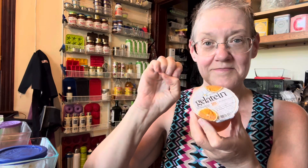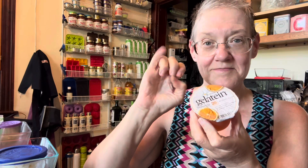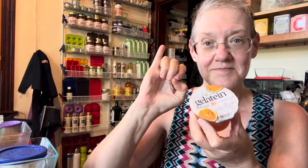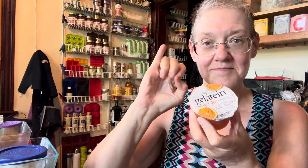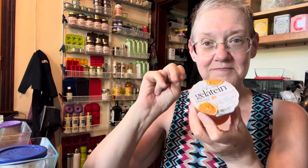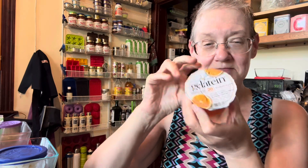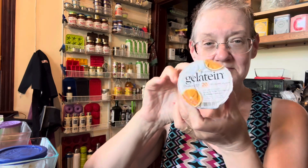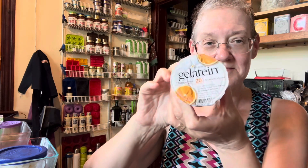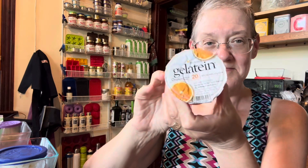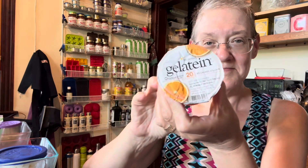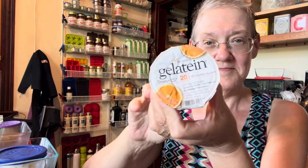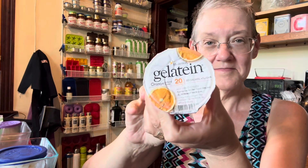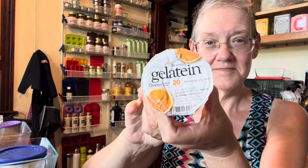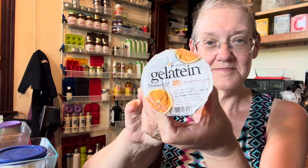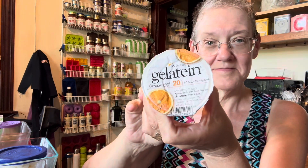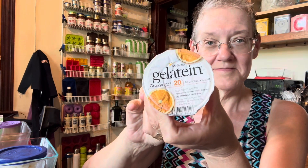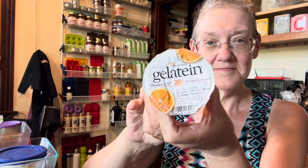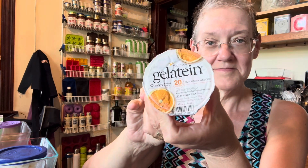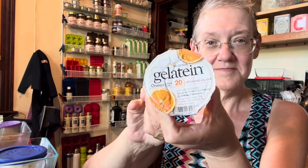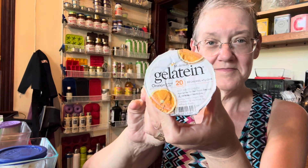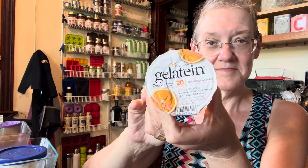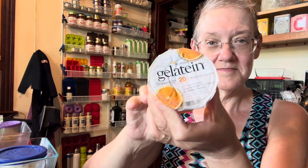called gelatine.